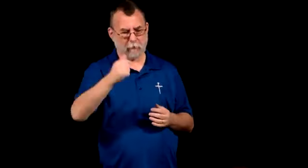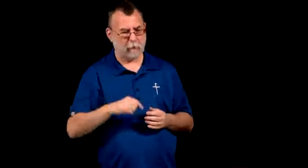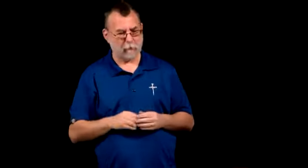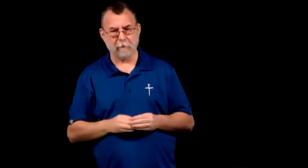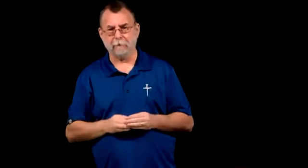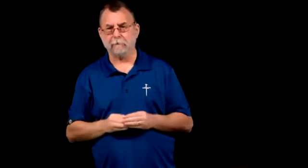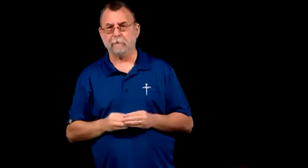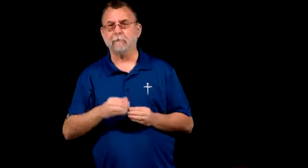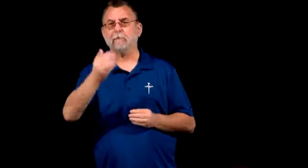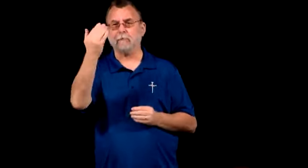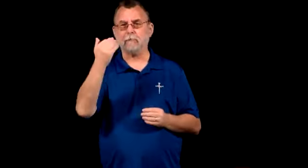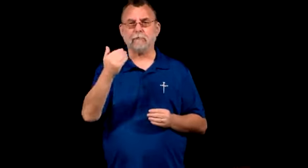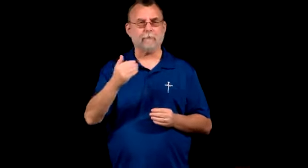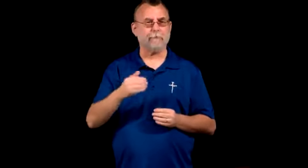to share an announcement?